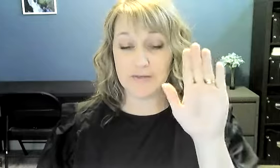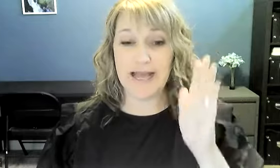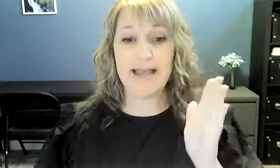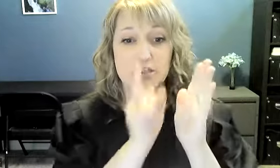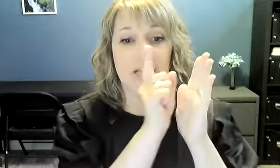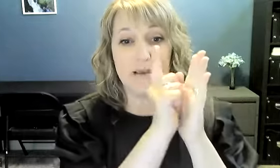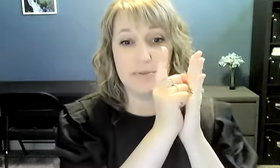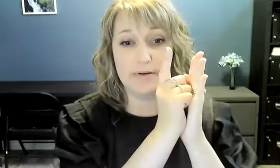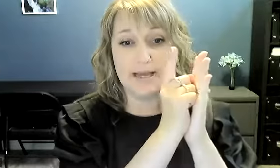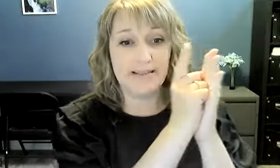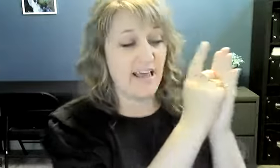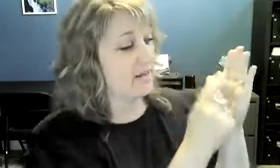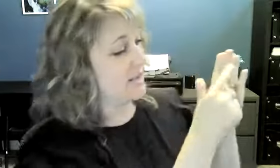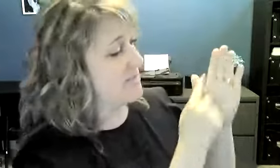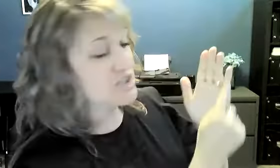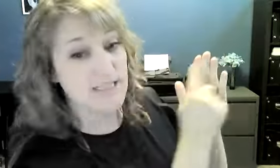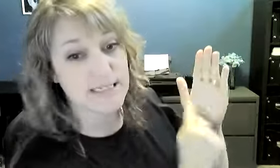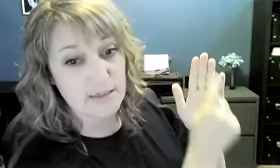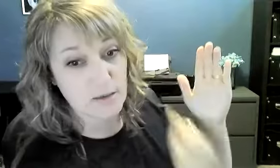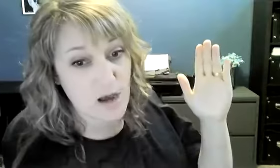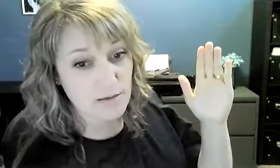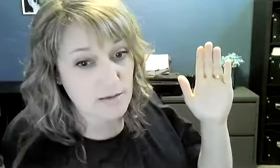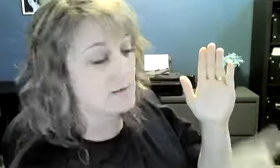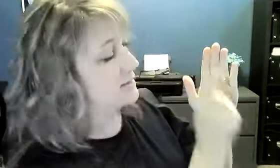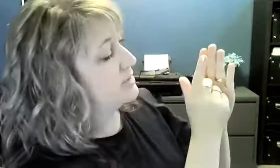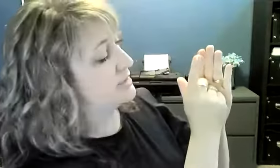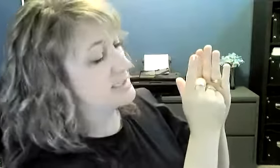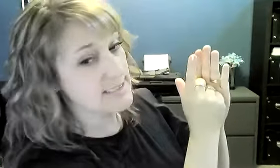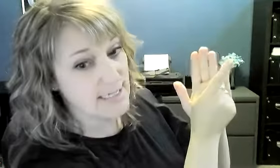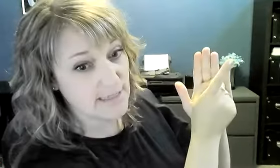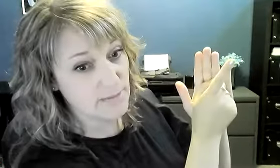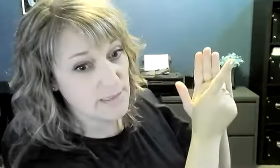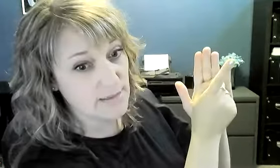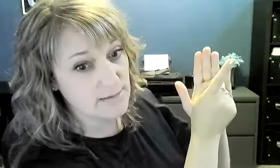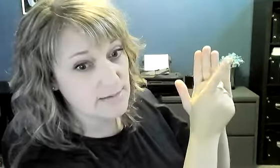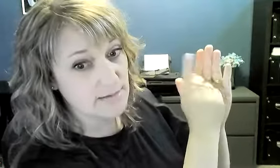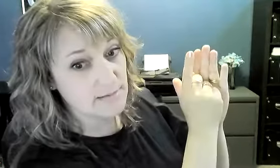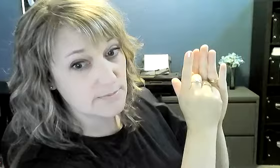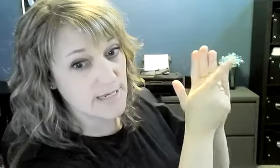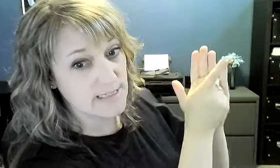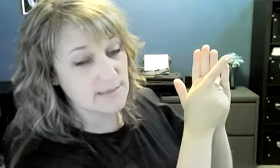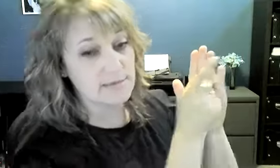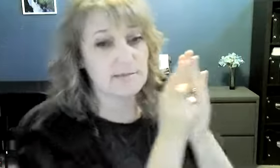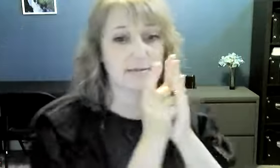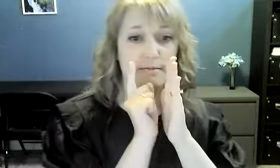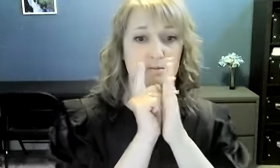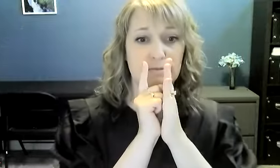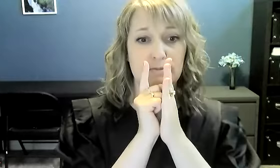flat hand shape and like imagine that it's a clock. All right, you're going to tick a minute, minute,